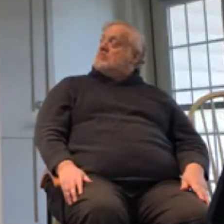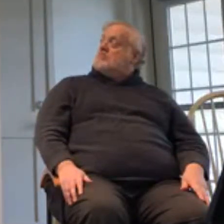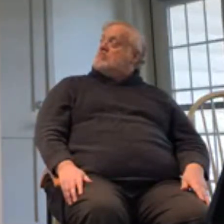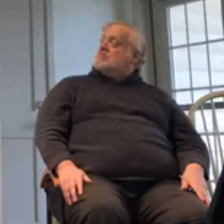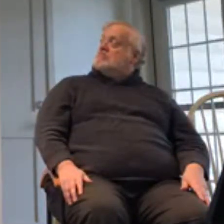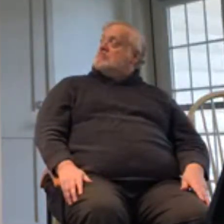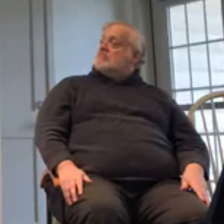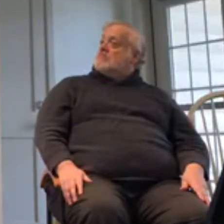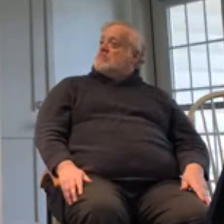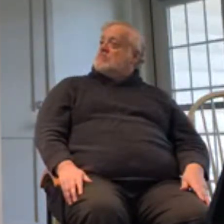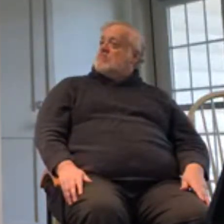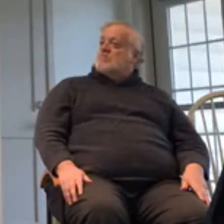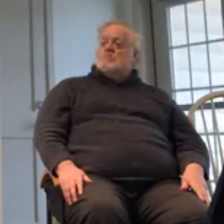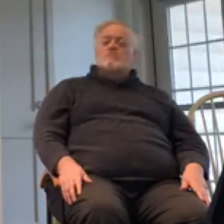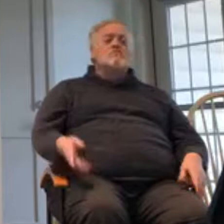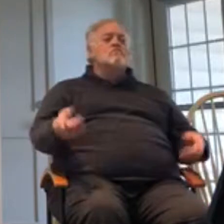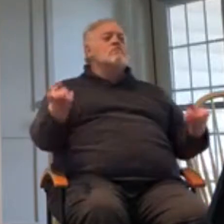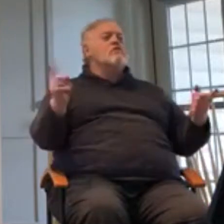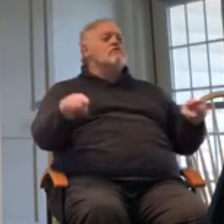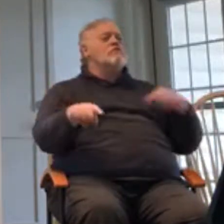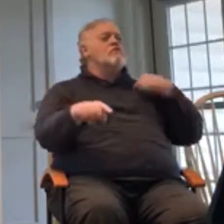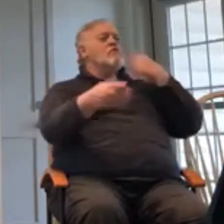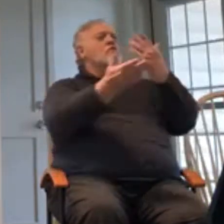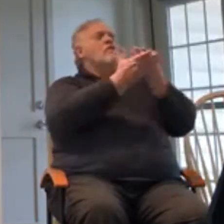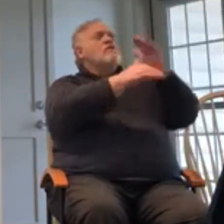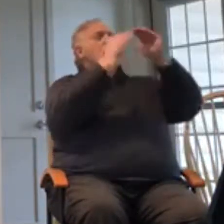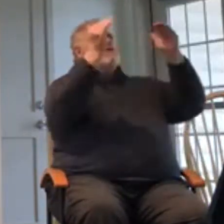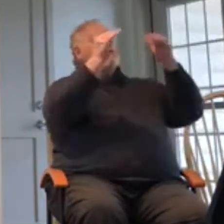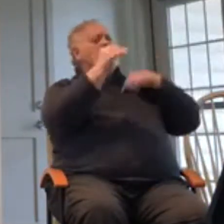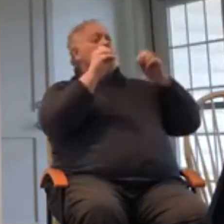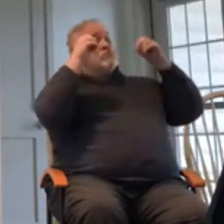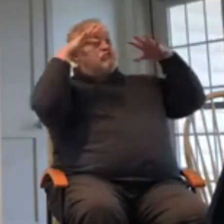I think heaven's going to be a shock for some people, amen? When I get to